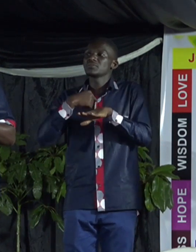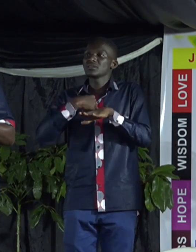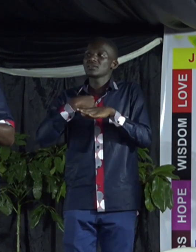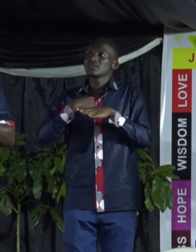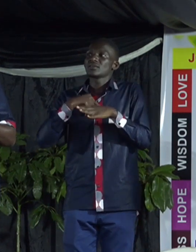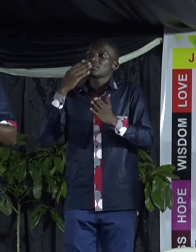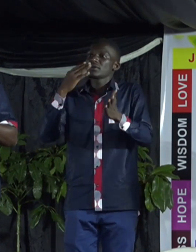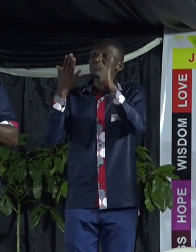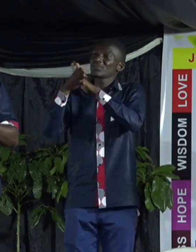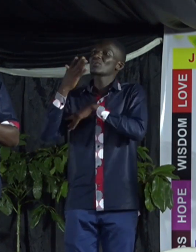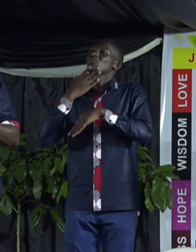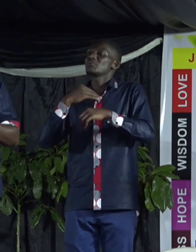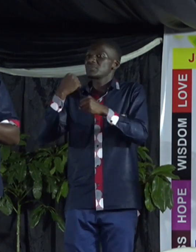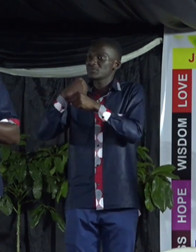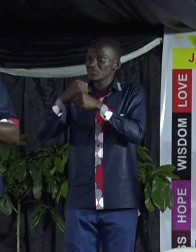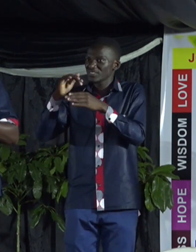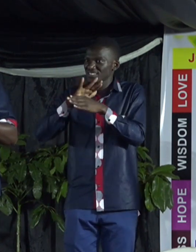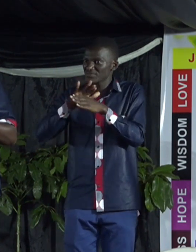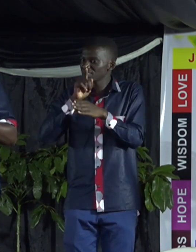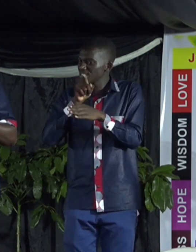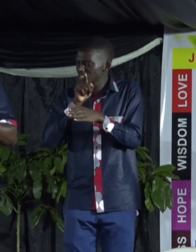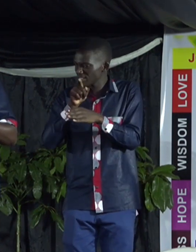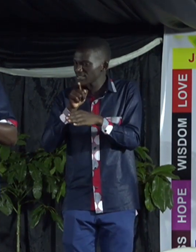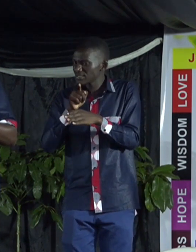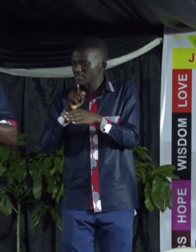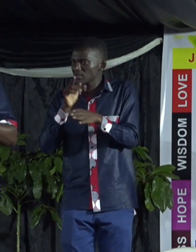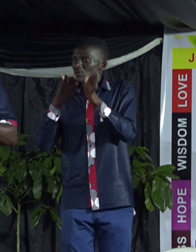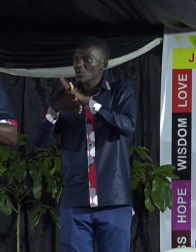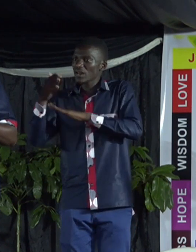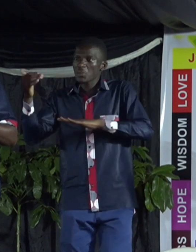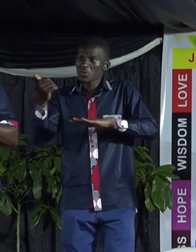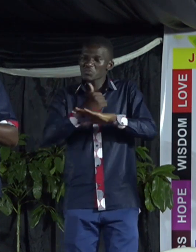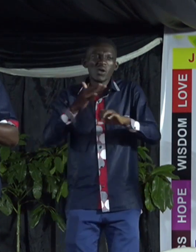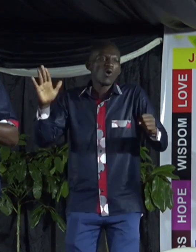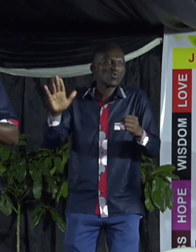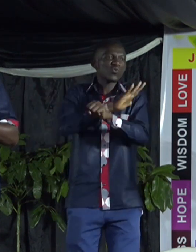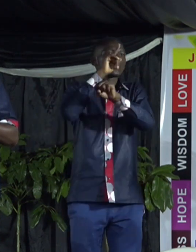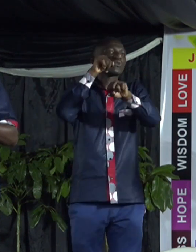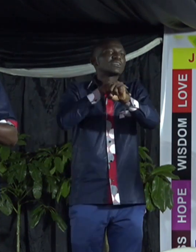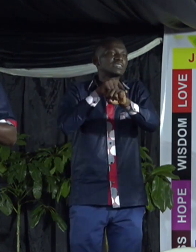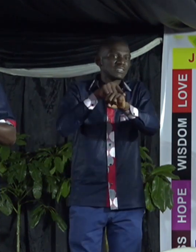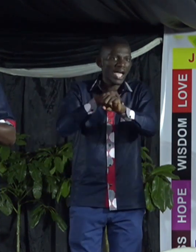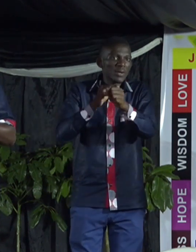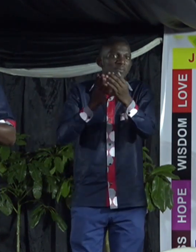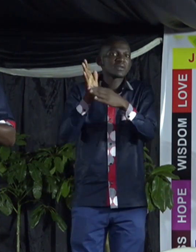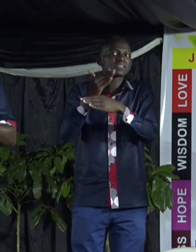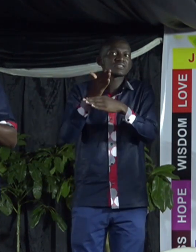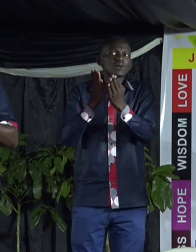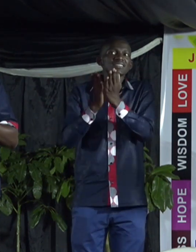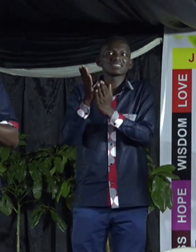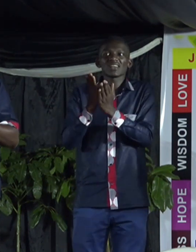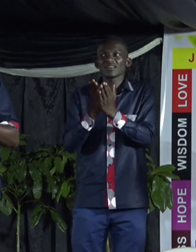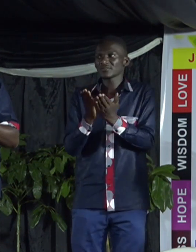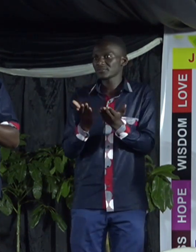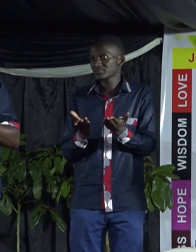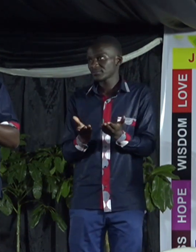does not want me in this kind of business. God has called me to go and sit at church. And